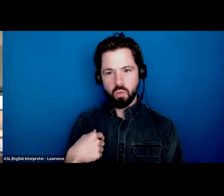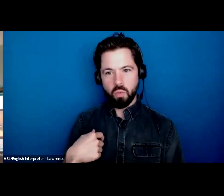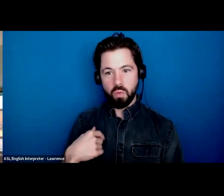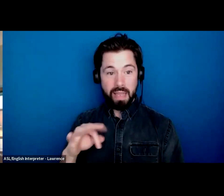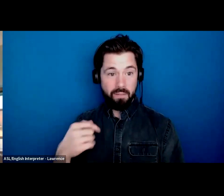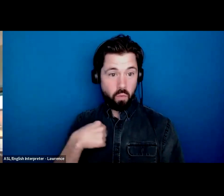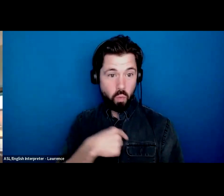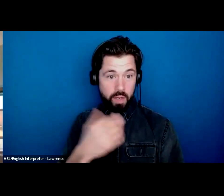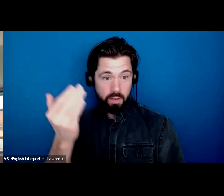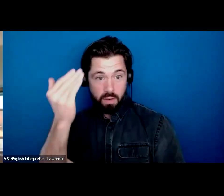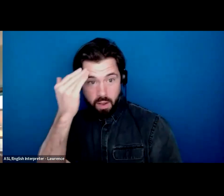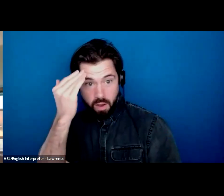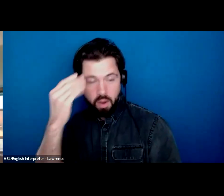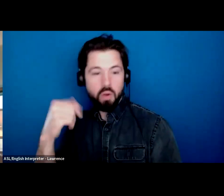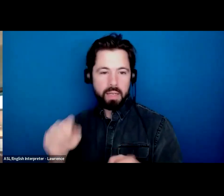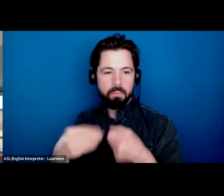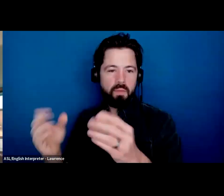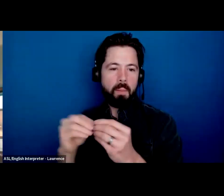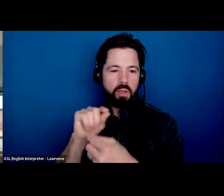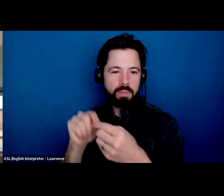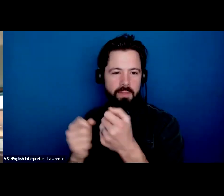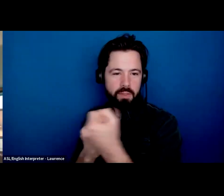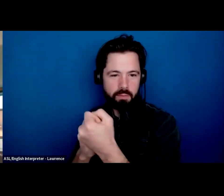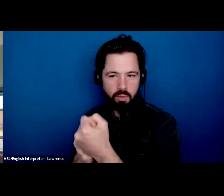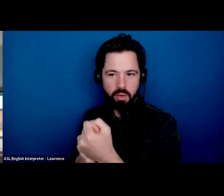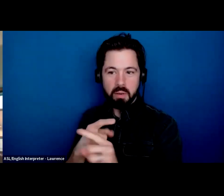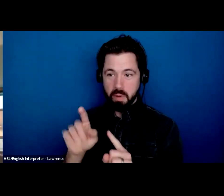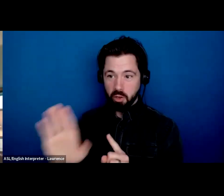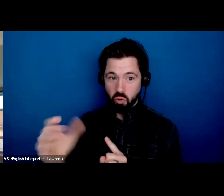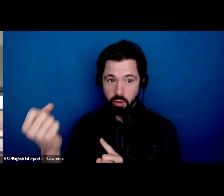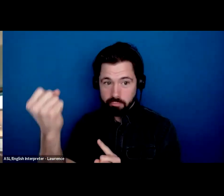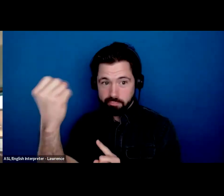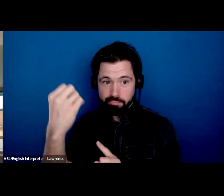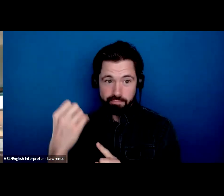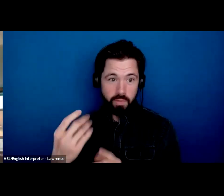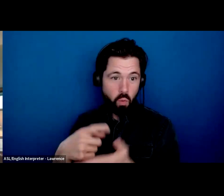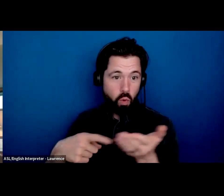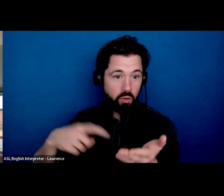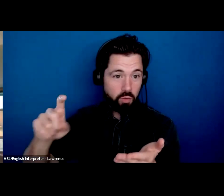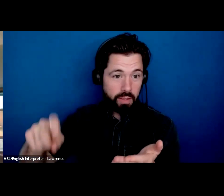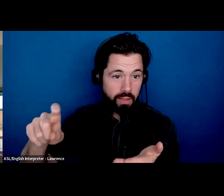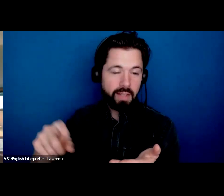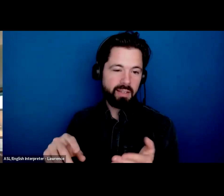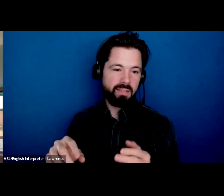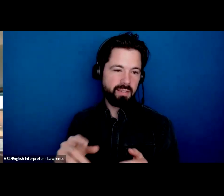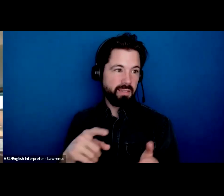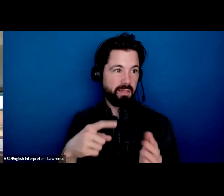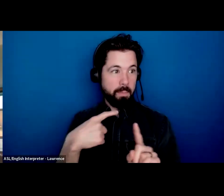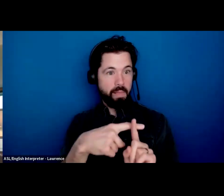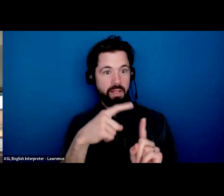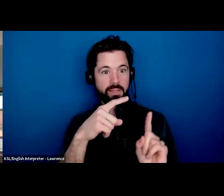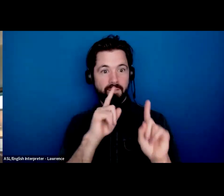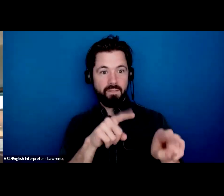can always be available, but outlining what your needs are and how we can do it in a survey like this is again just very helpful to the regional center.